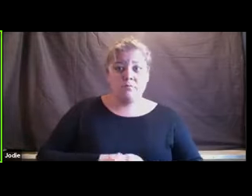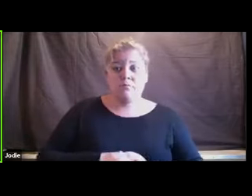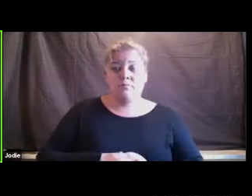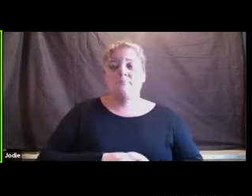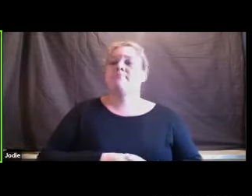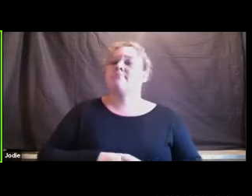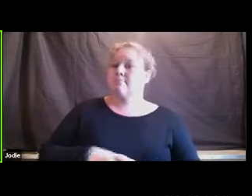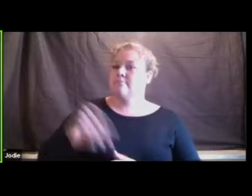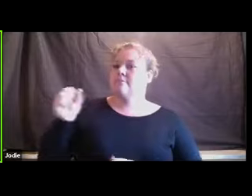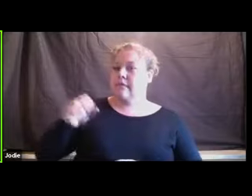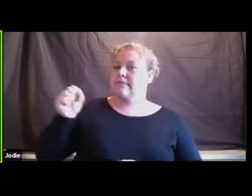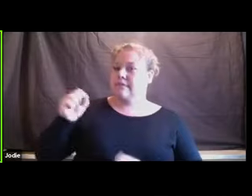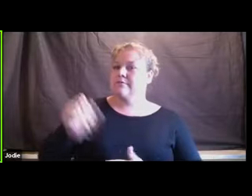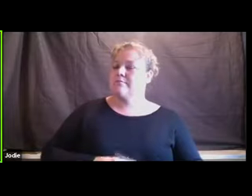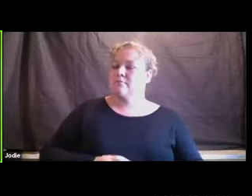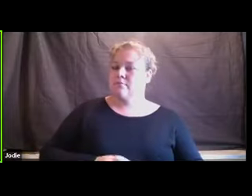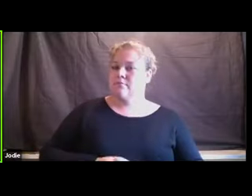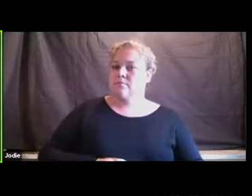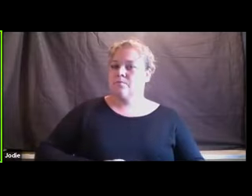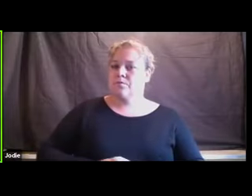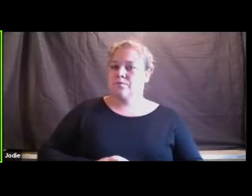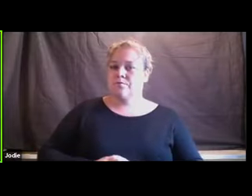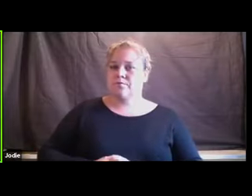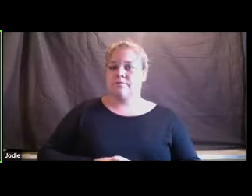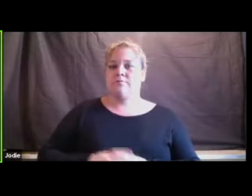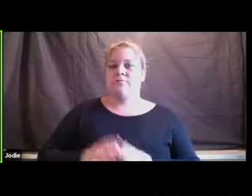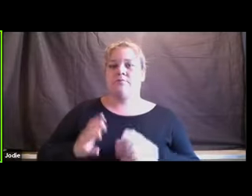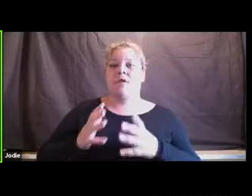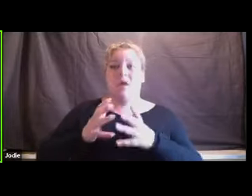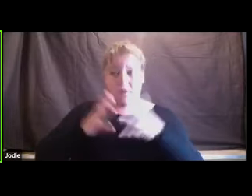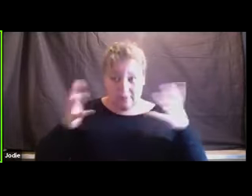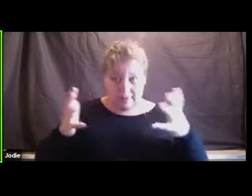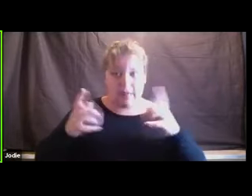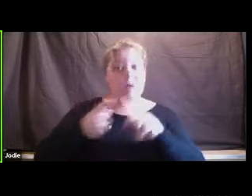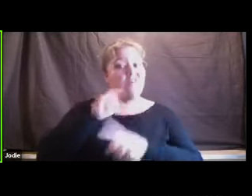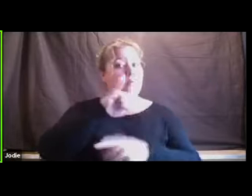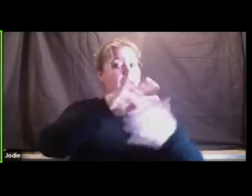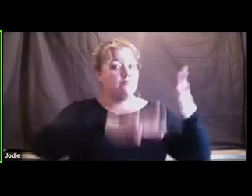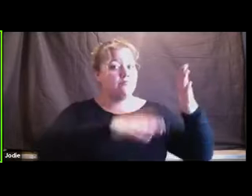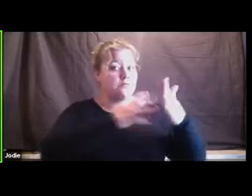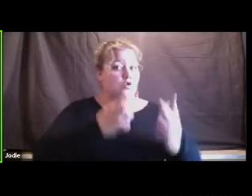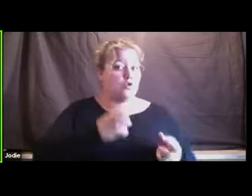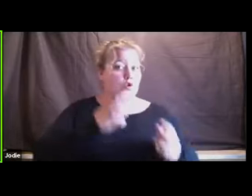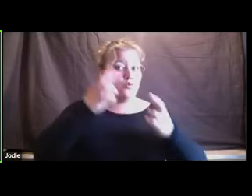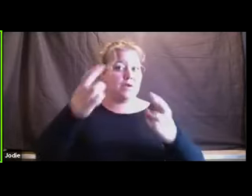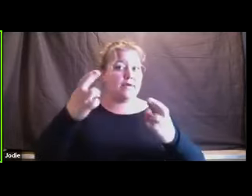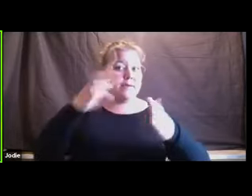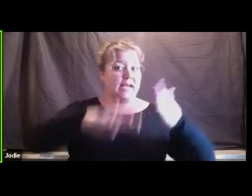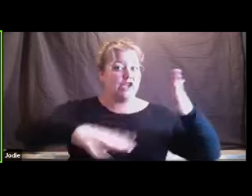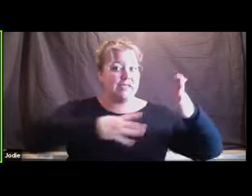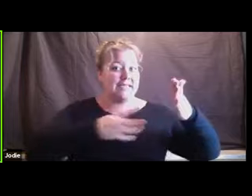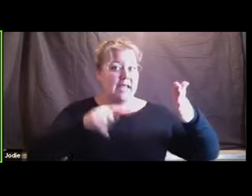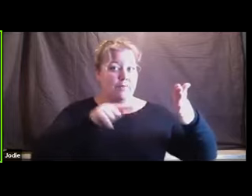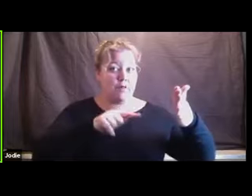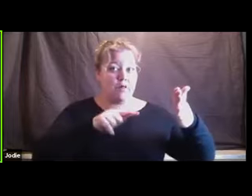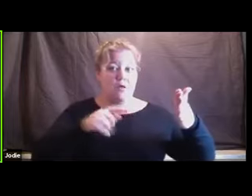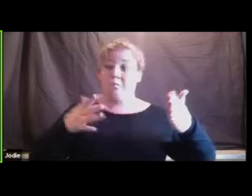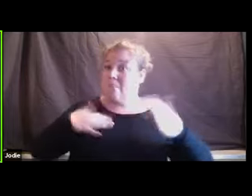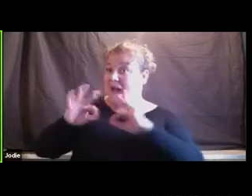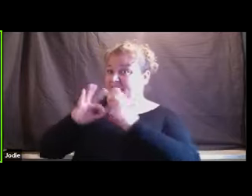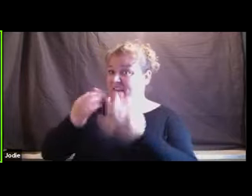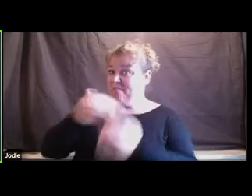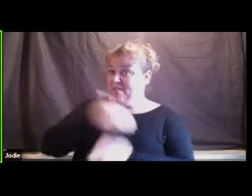Yeah, it is. Again, a lot of this can be found on the recommendations table. So I direct people to that, even my own family